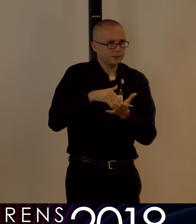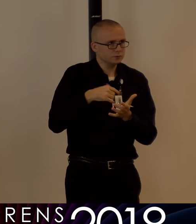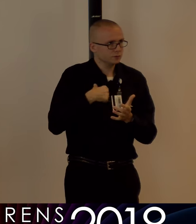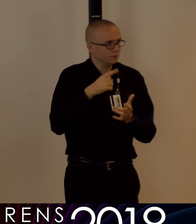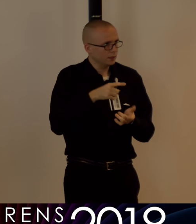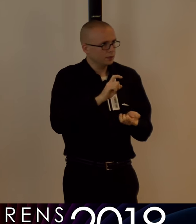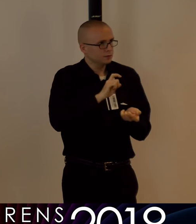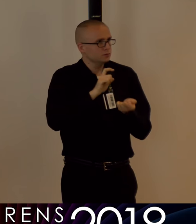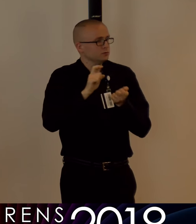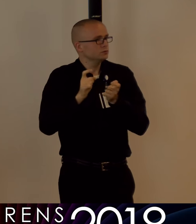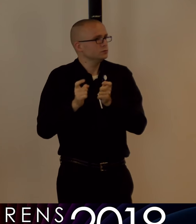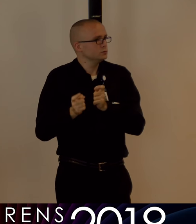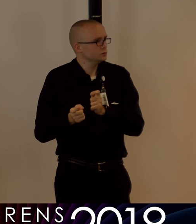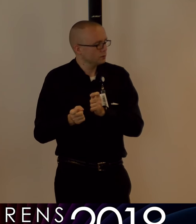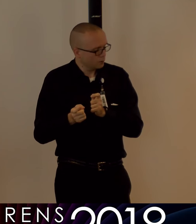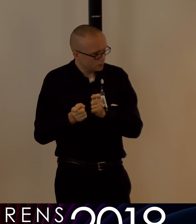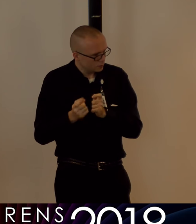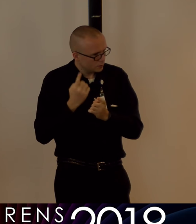turned into,